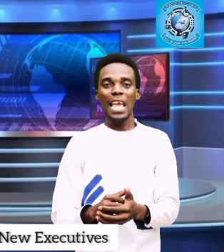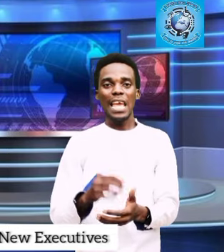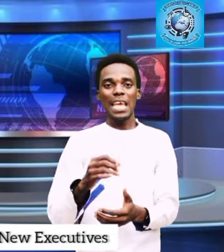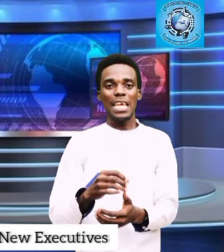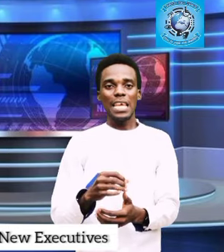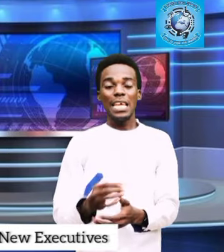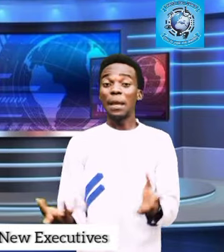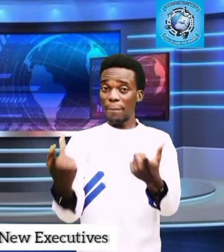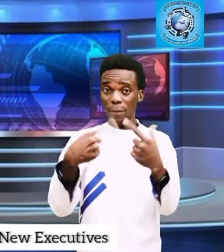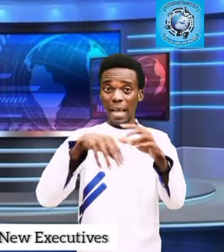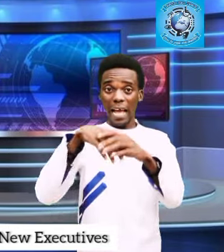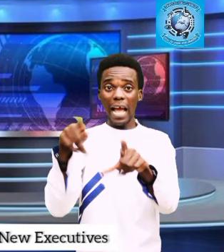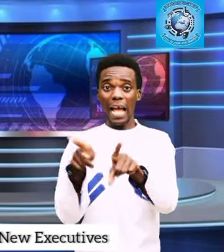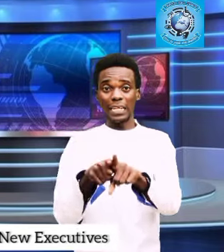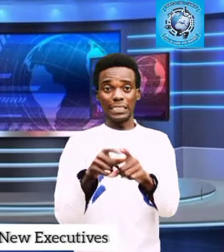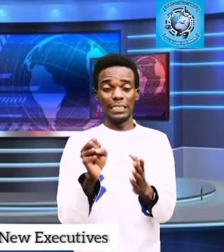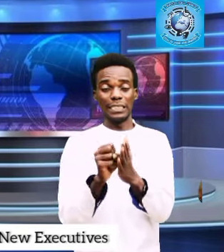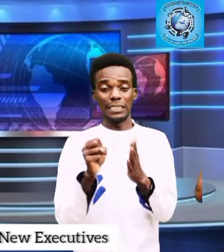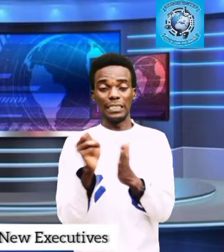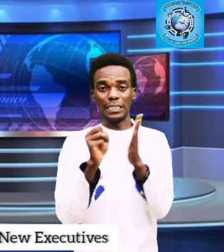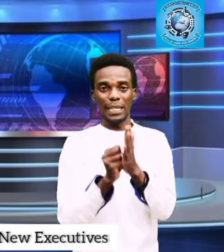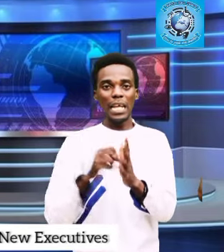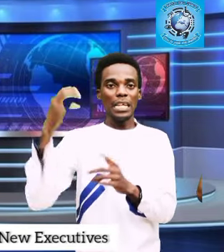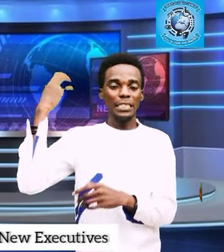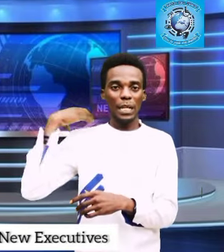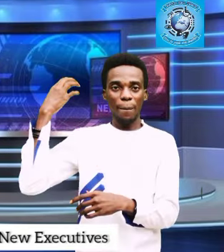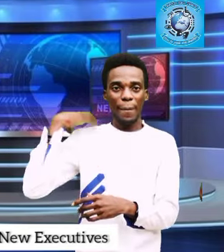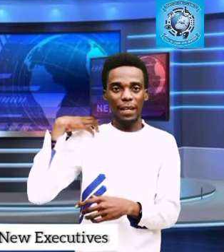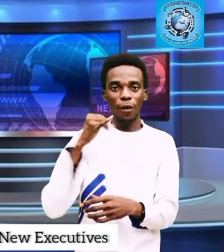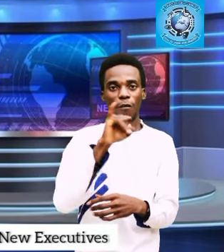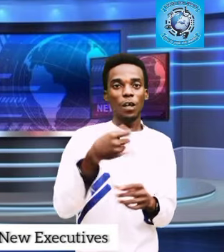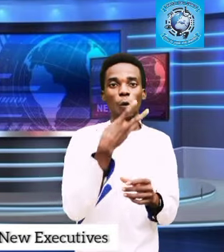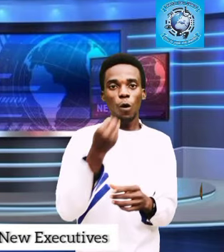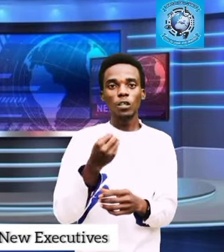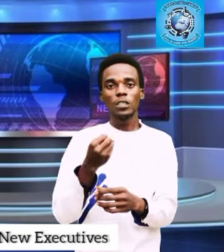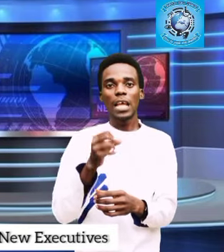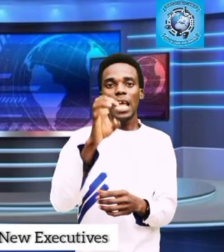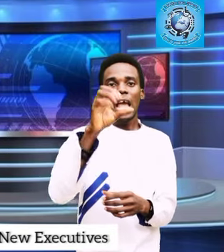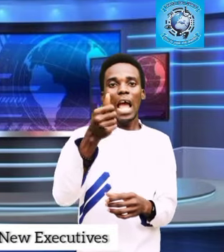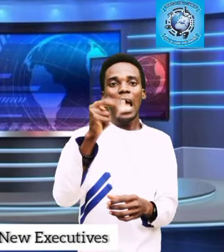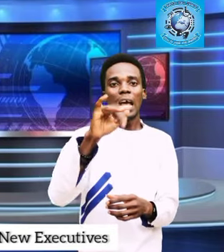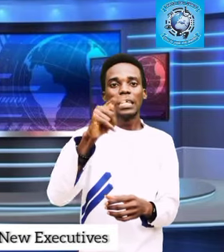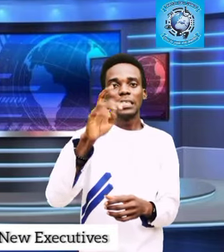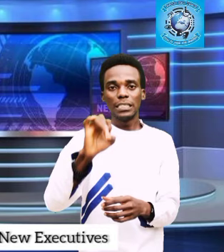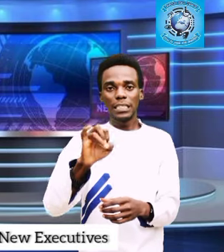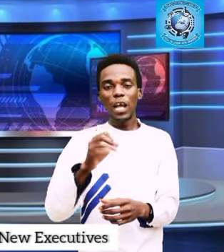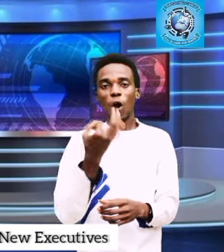Imagine as the state chairman of JONAPWD was Comrade Anietie Jackson of the Deaf